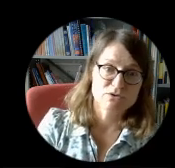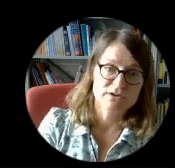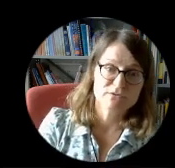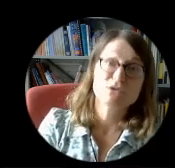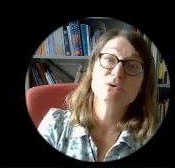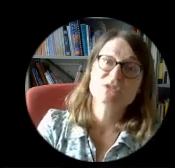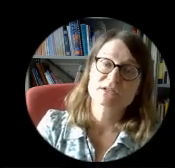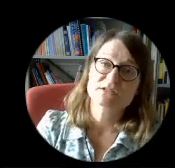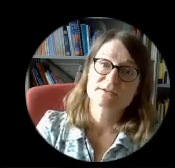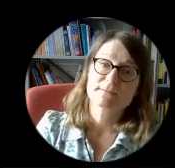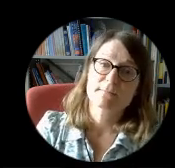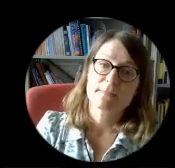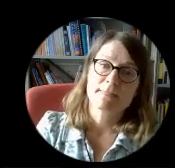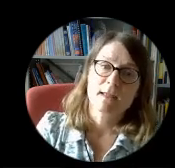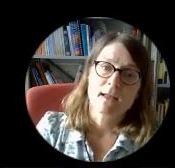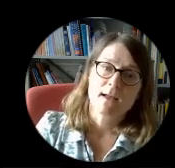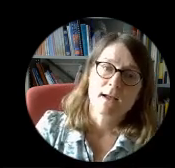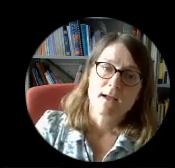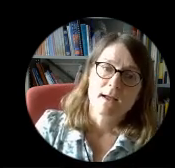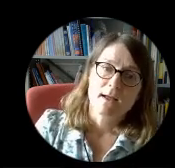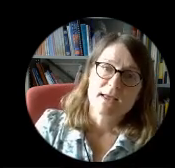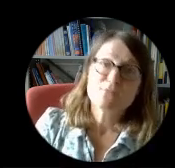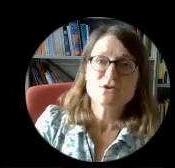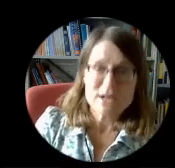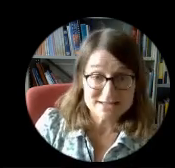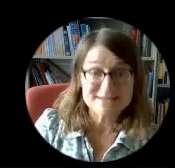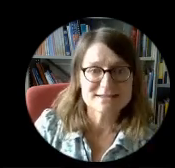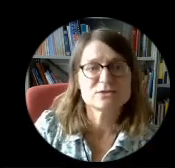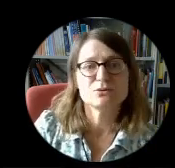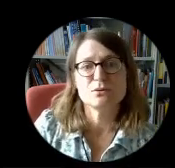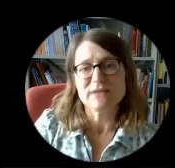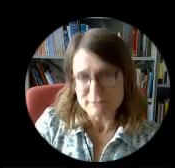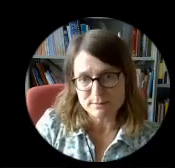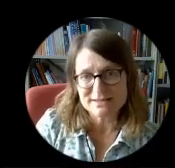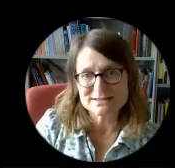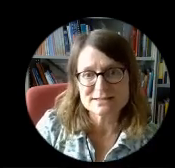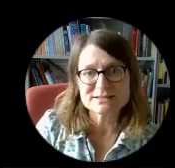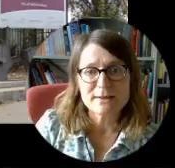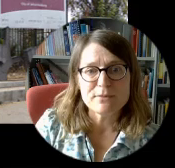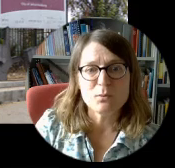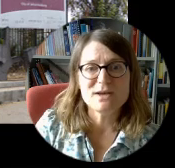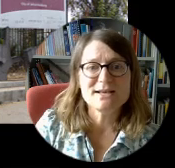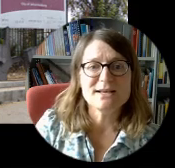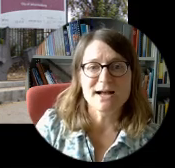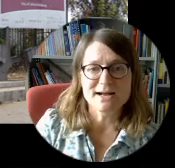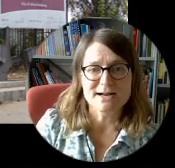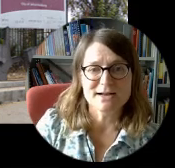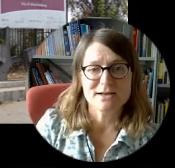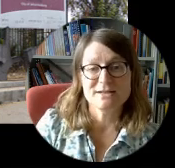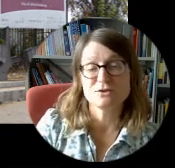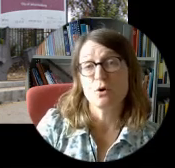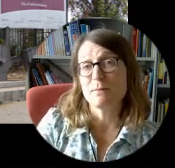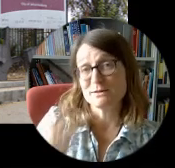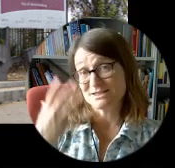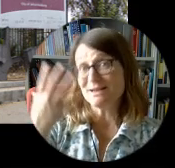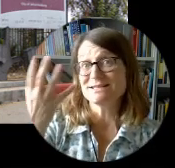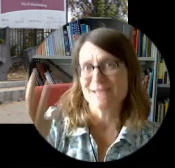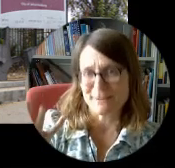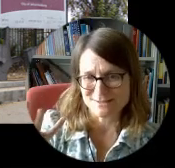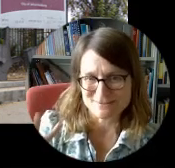put to different uses. If we translate this to deaf spaces, we can talk